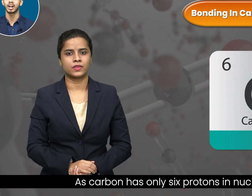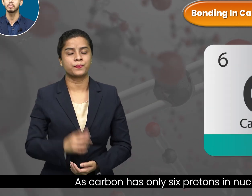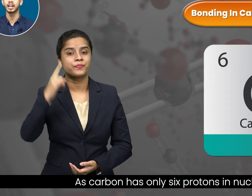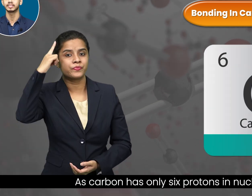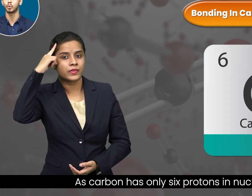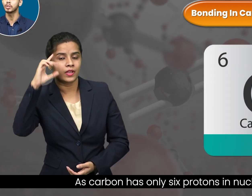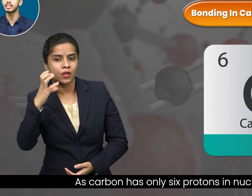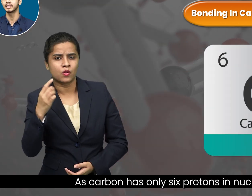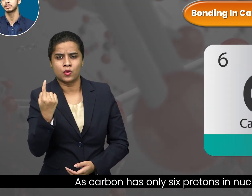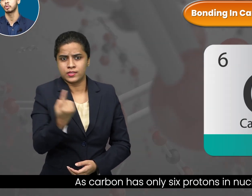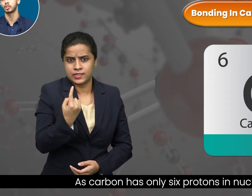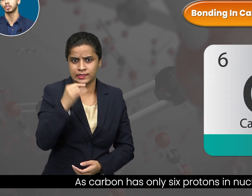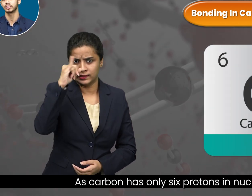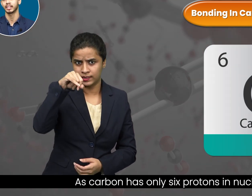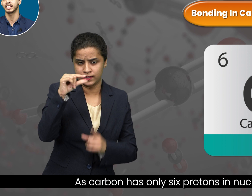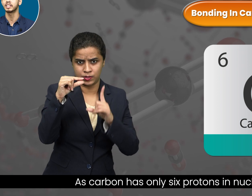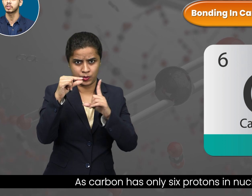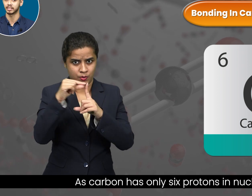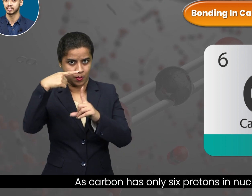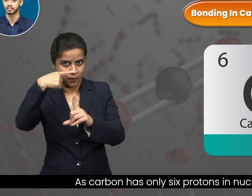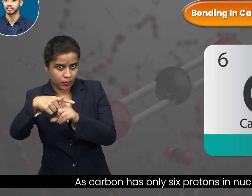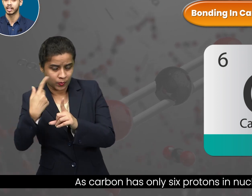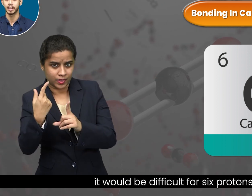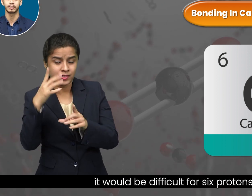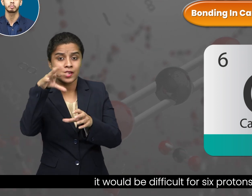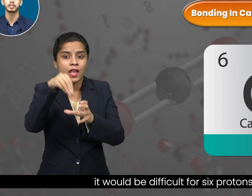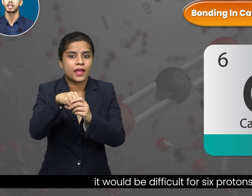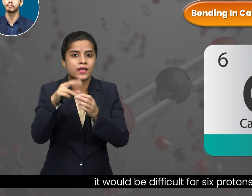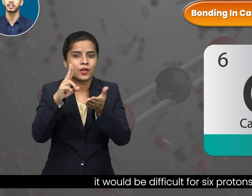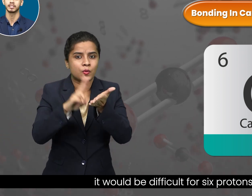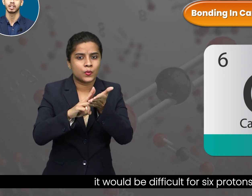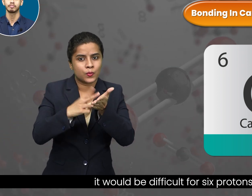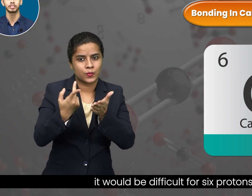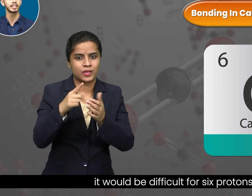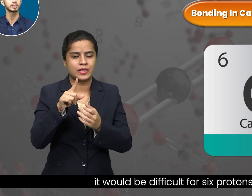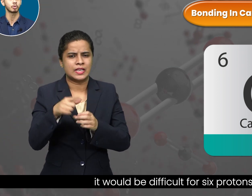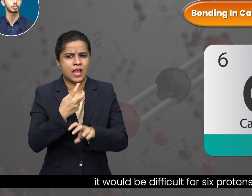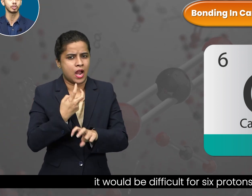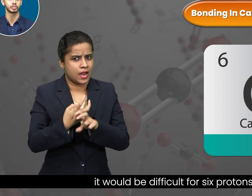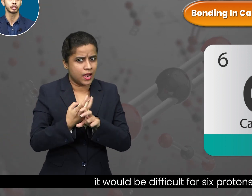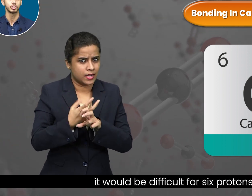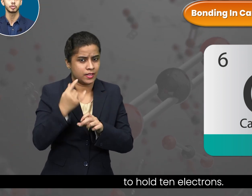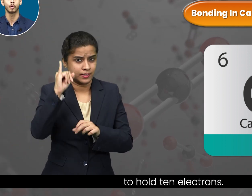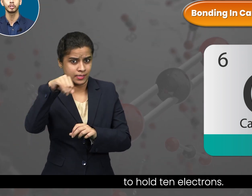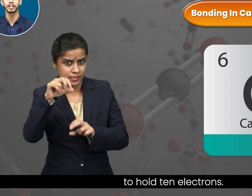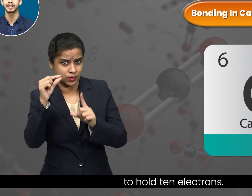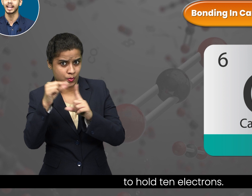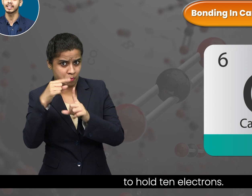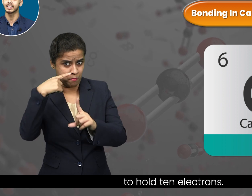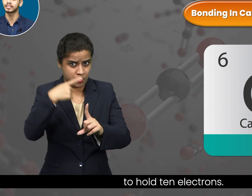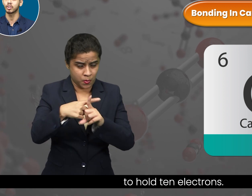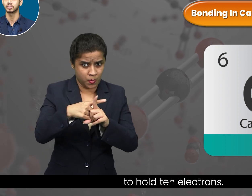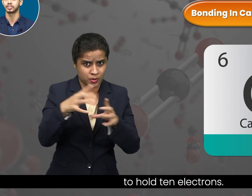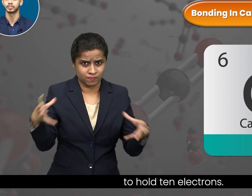As carbon has only 6 protons in nucleus, it would be difficult for 6 protons to hold